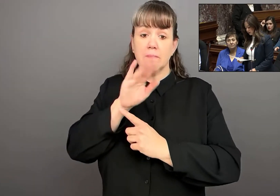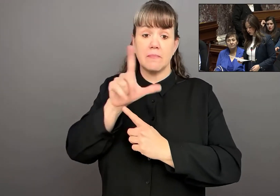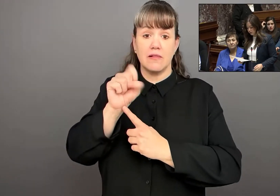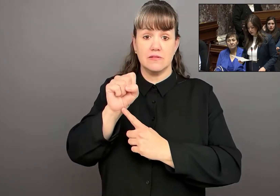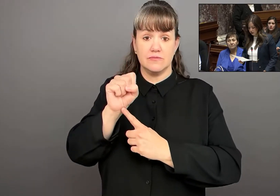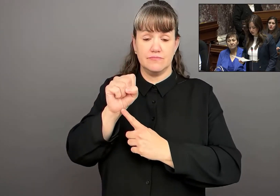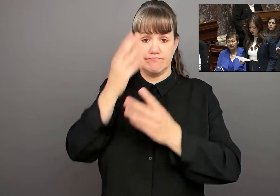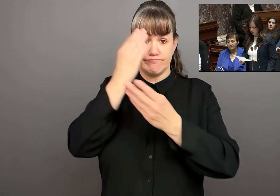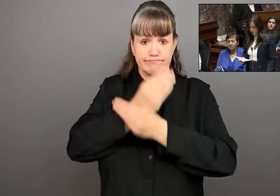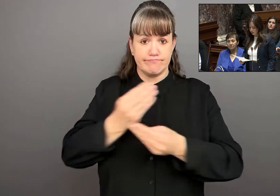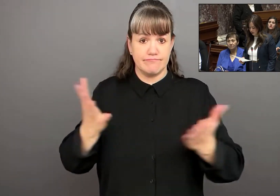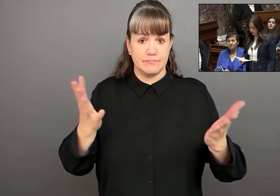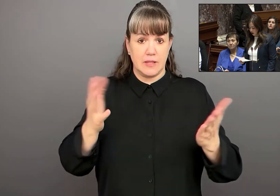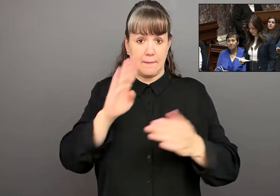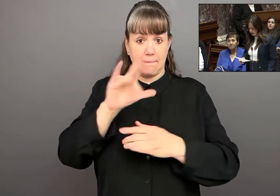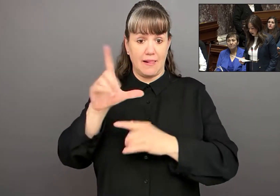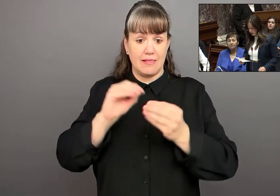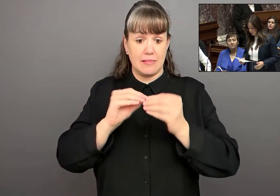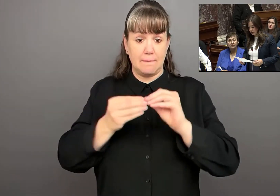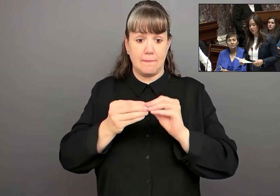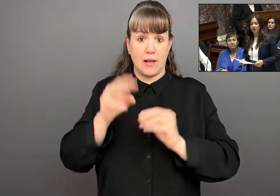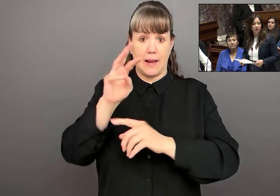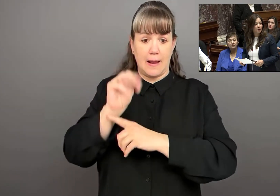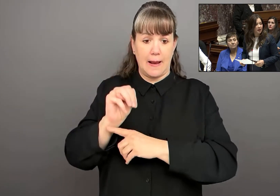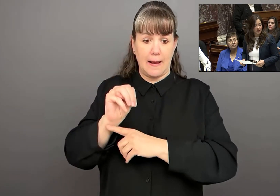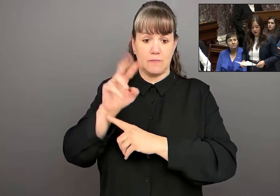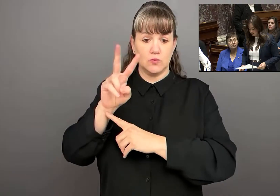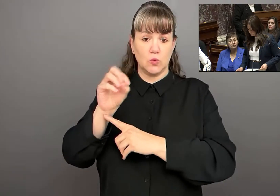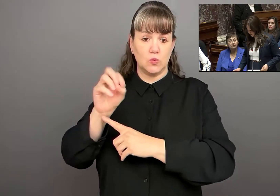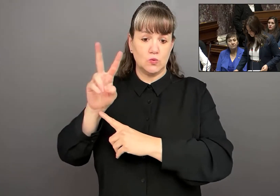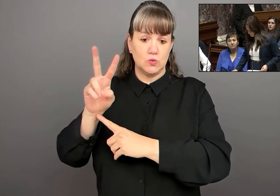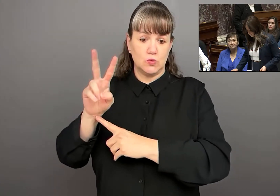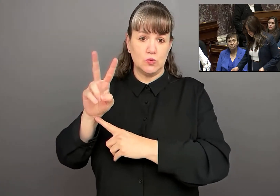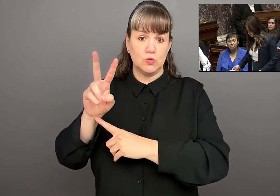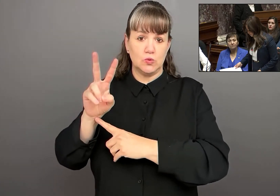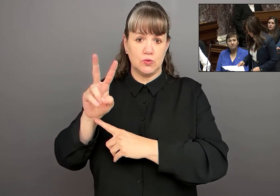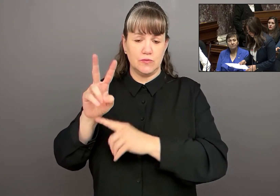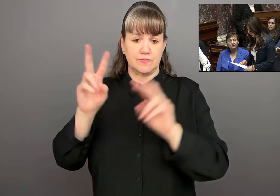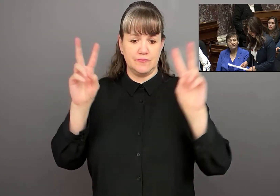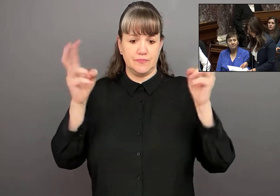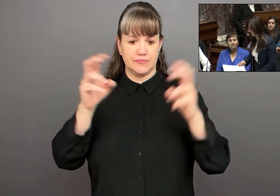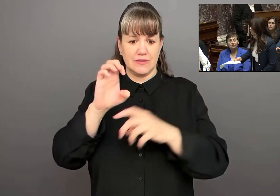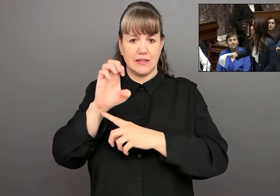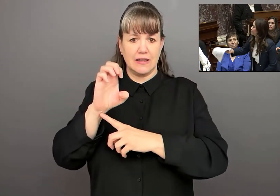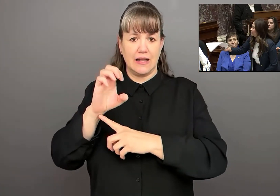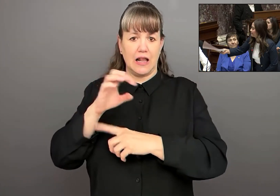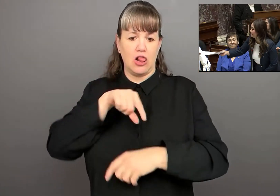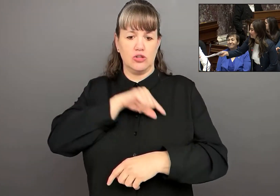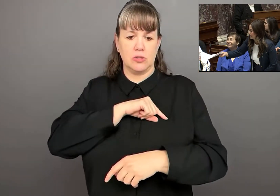entitled Eligibility to Hold Public Office Act complete without amendment.